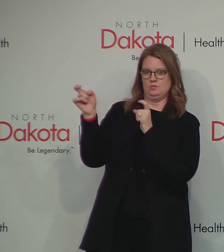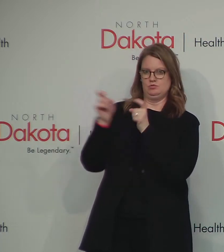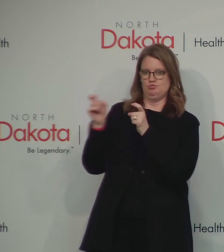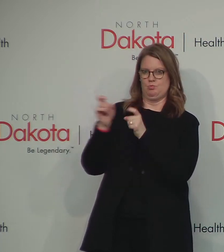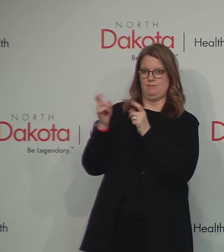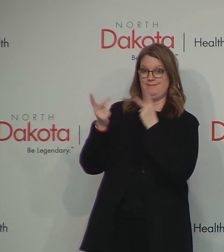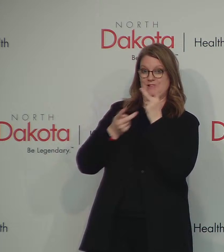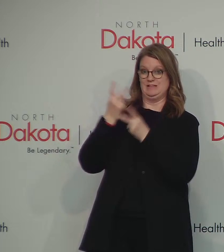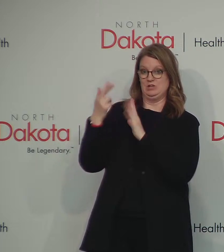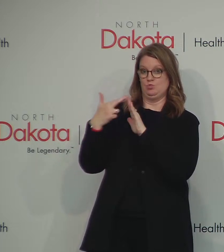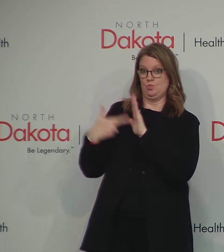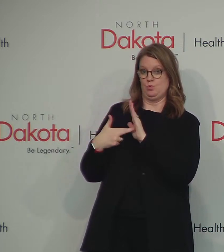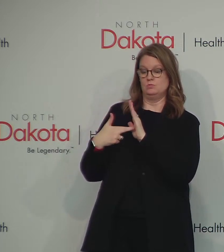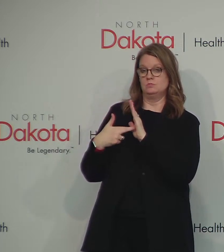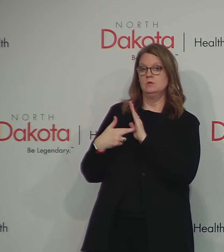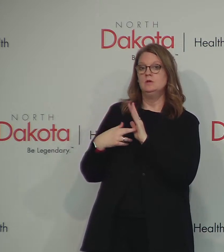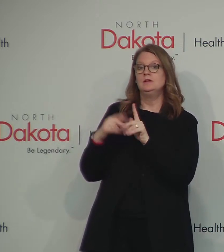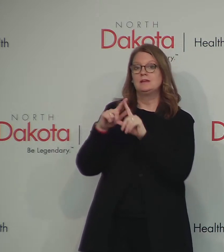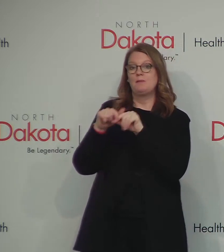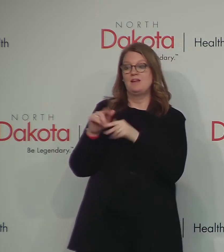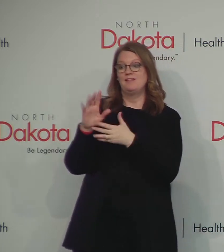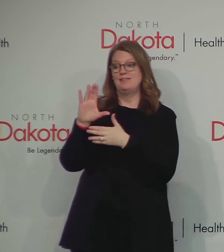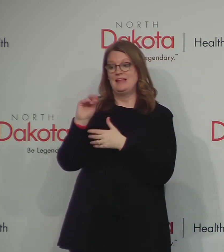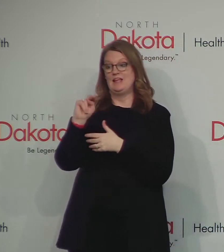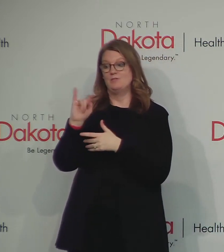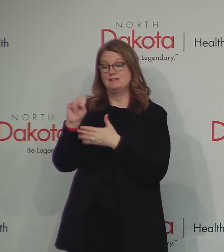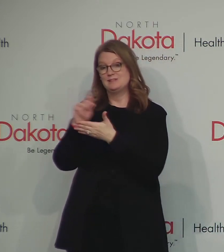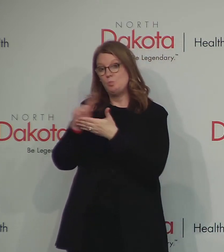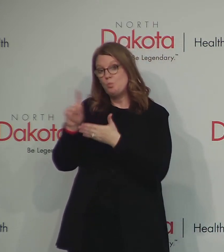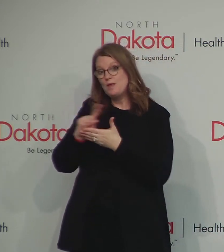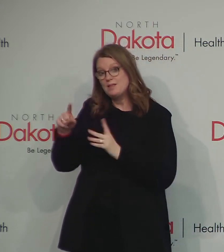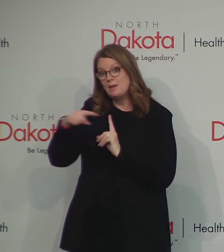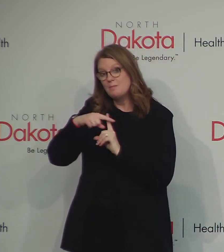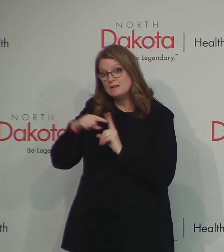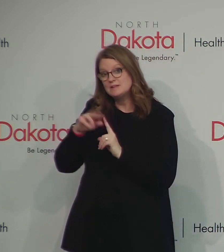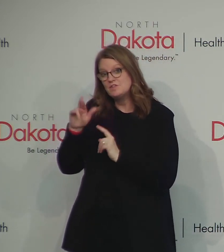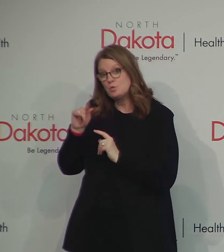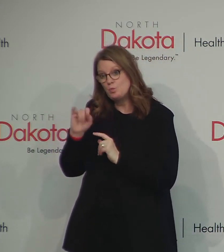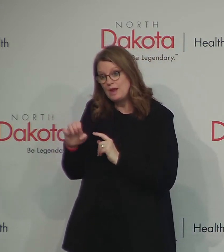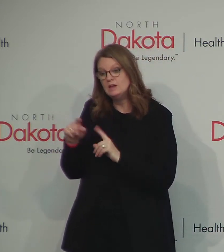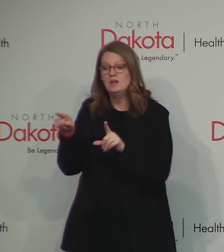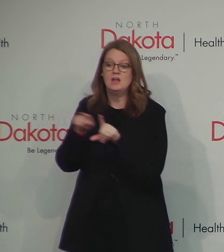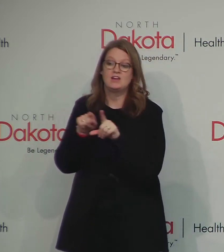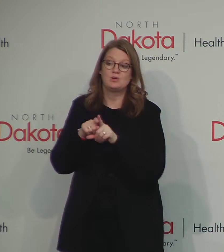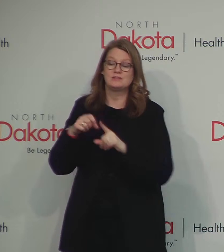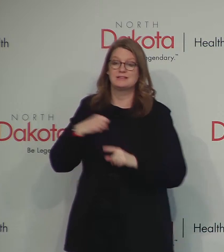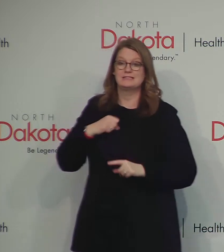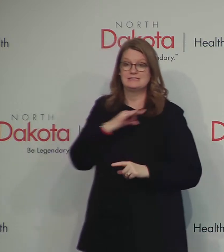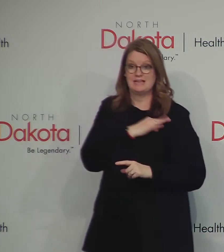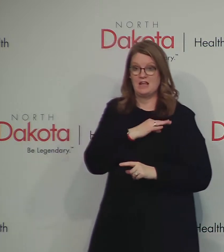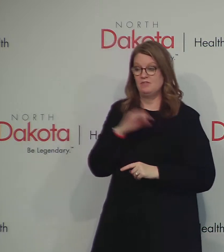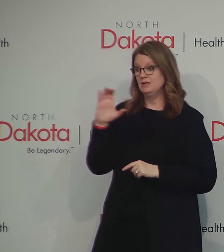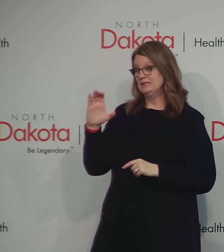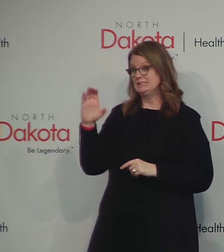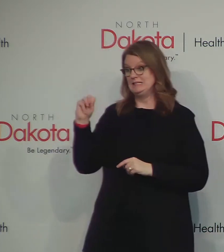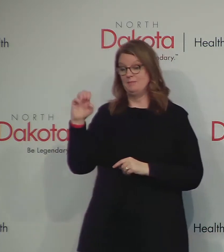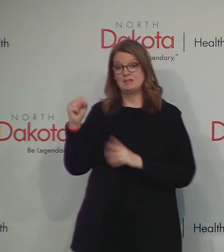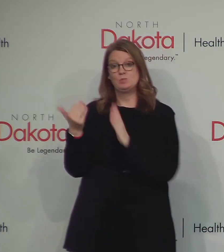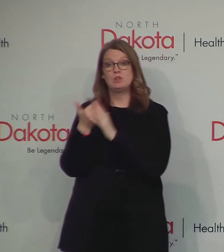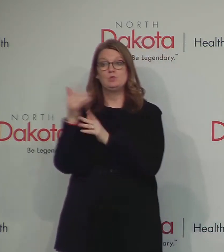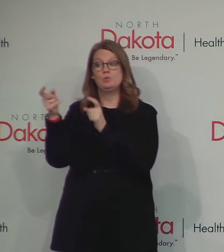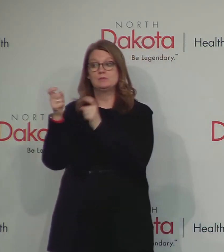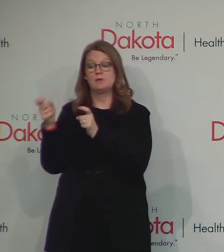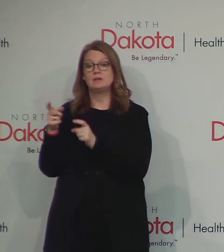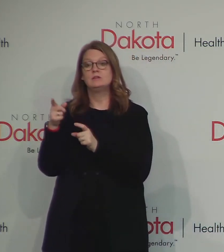visitation rules based on the county's weekly positivity rate and the facility's COVID staff. CMS, under the new administration, is